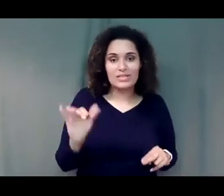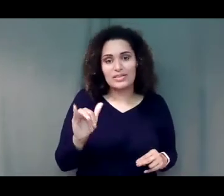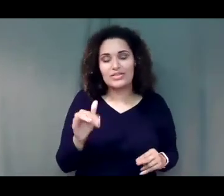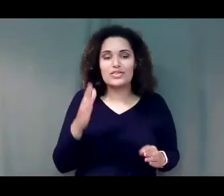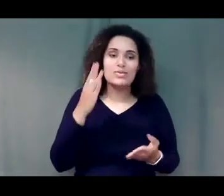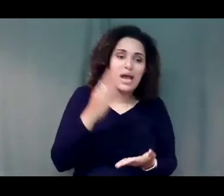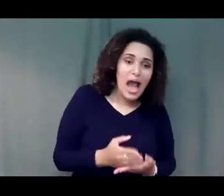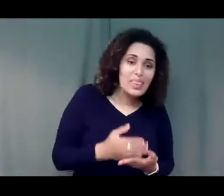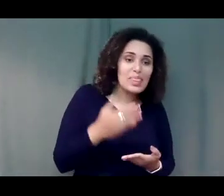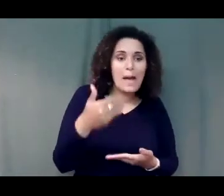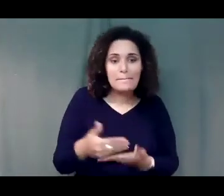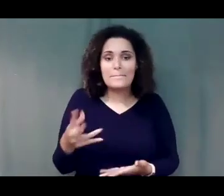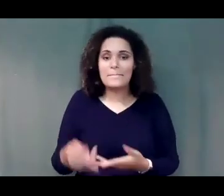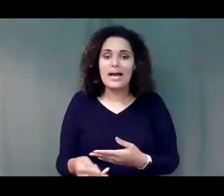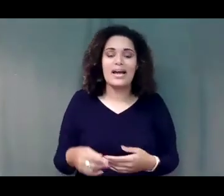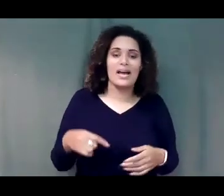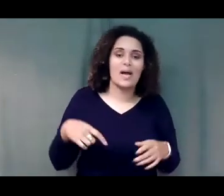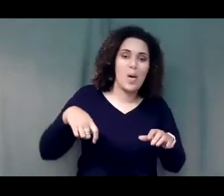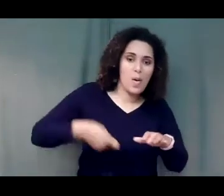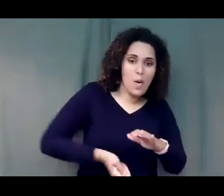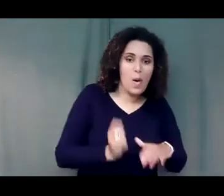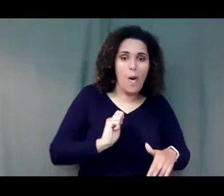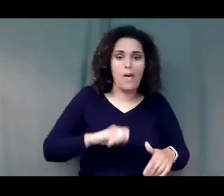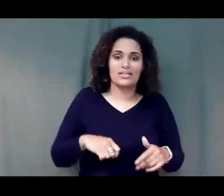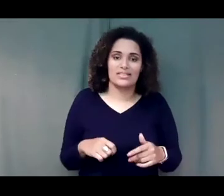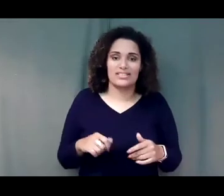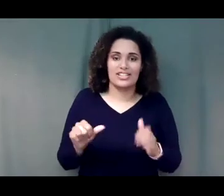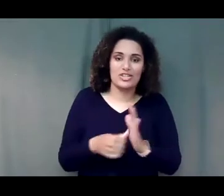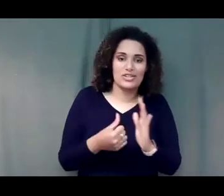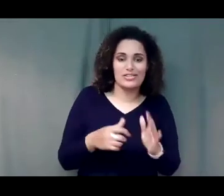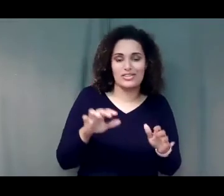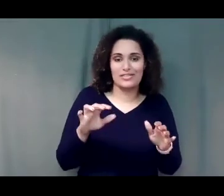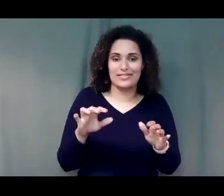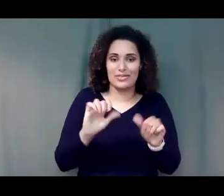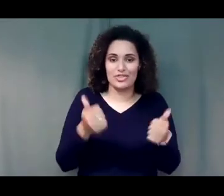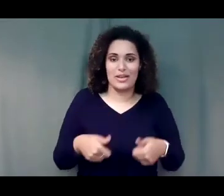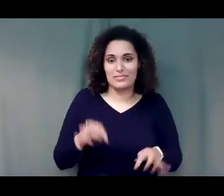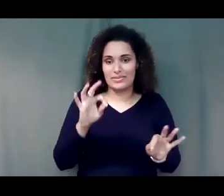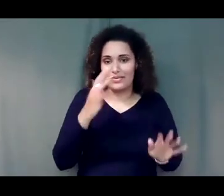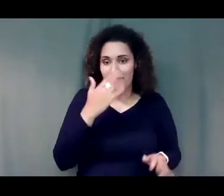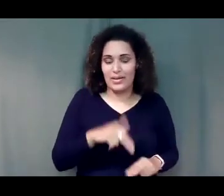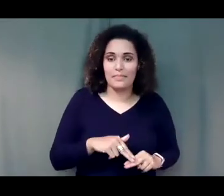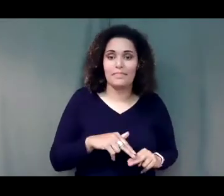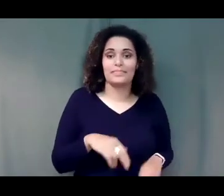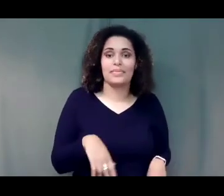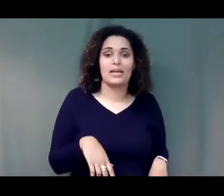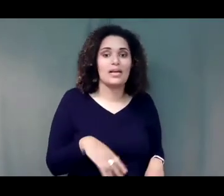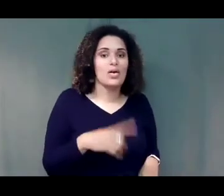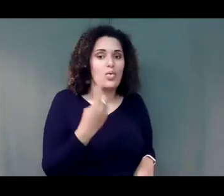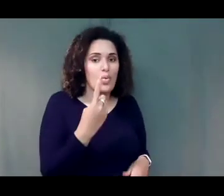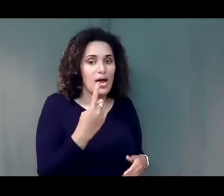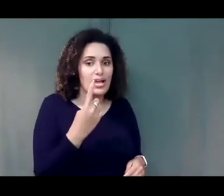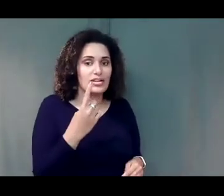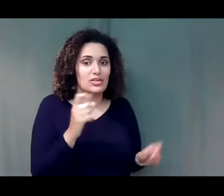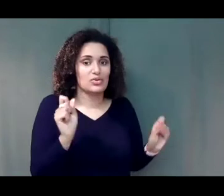and shape them and dig, cut holes in them, and they're kind of fun to work with. Yeah, the one thing you can't do with straw bales very